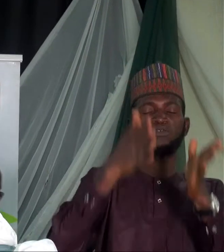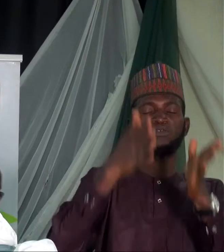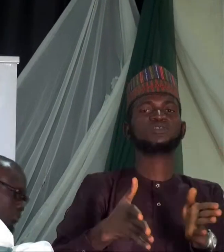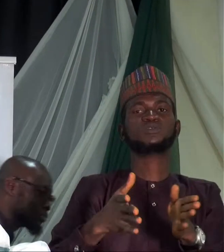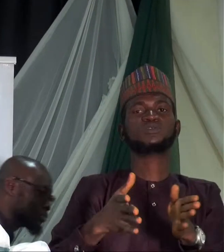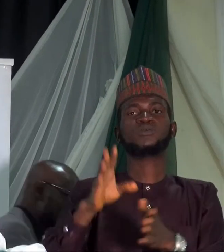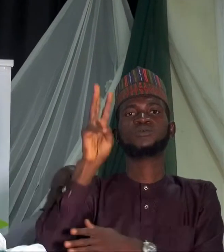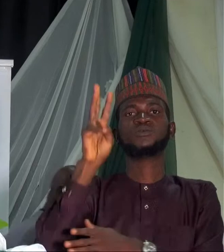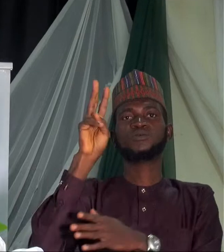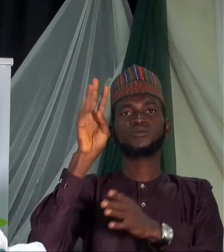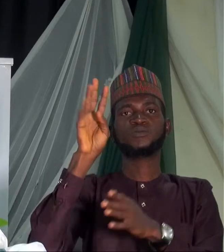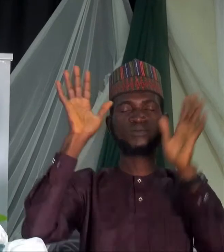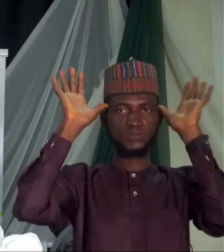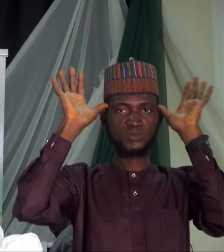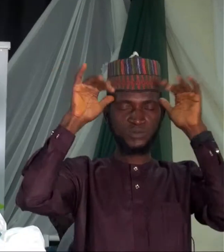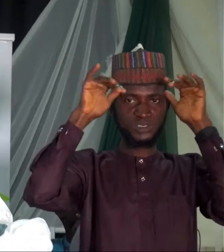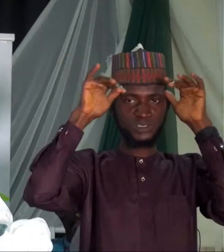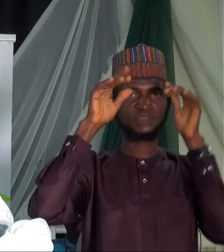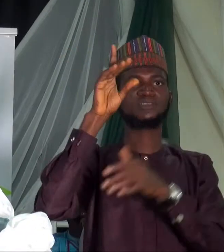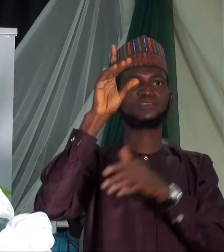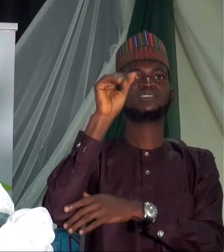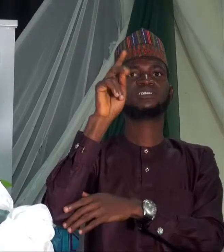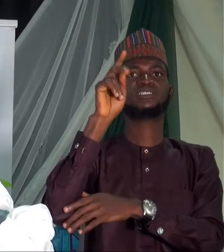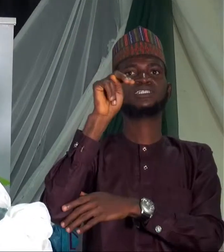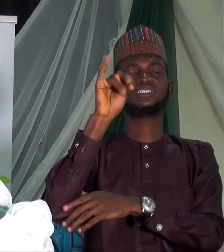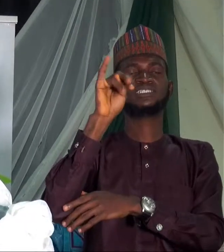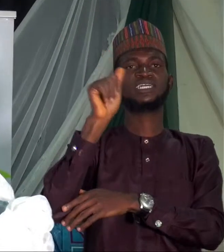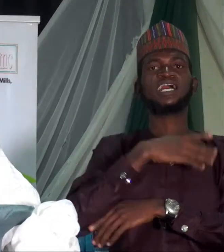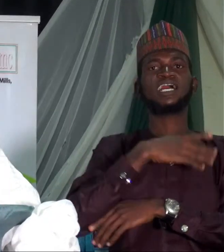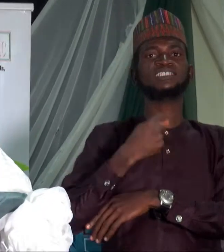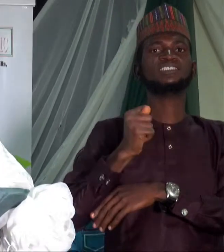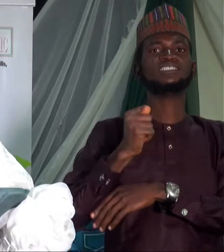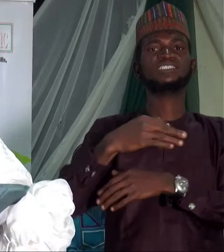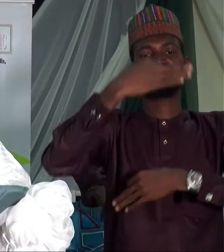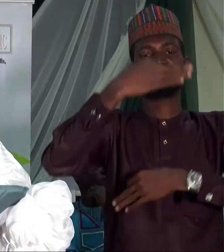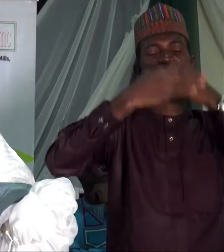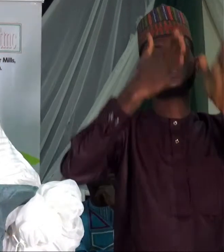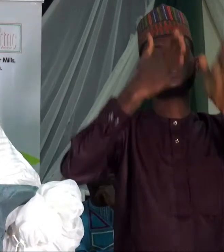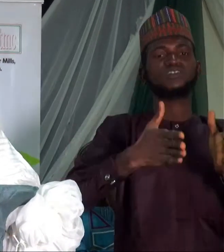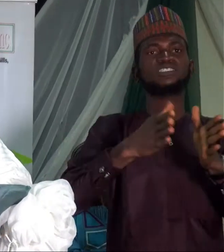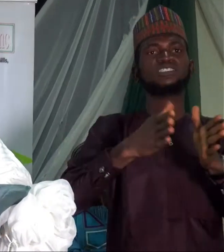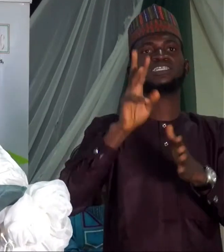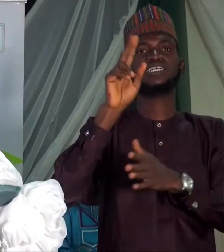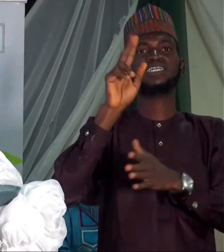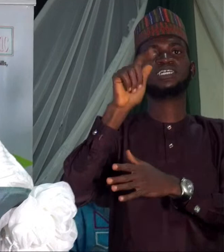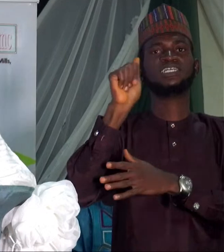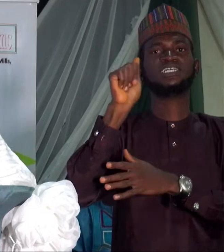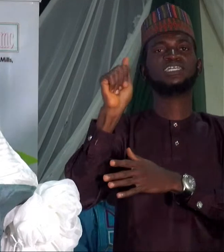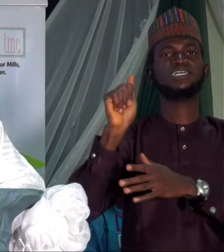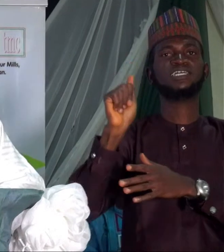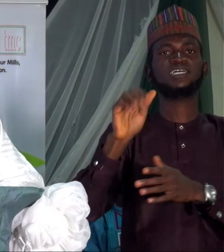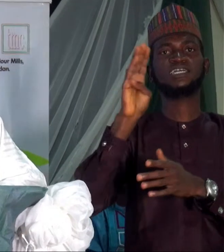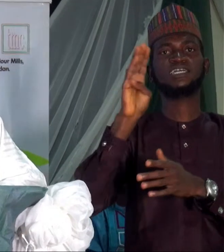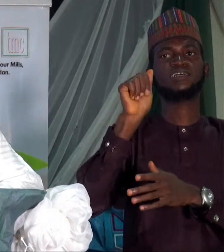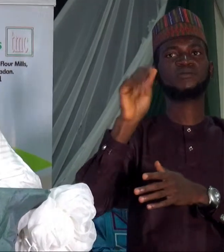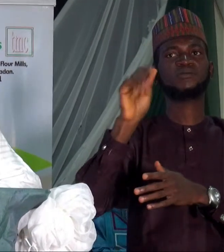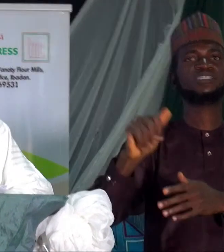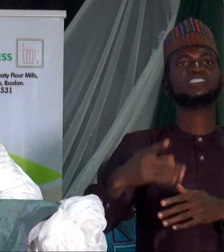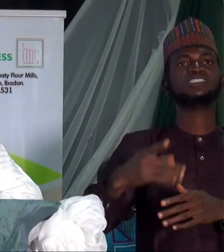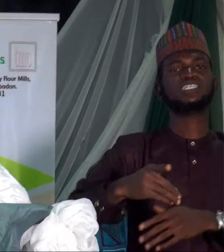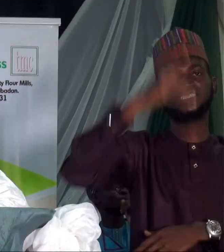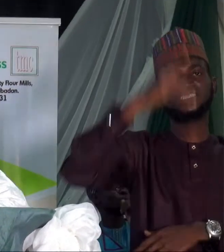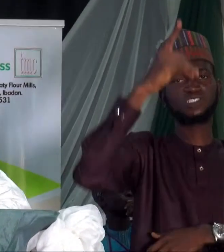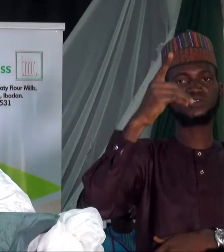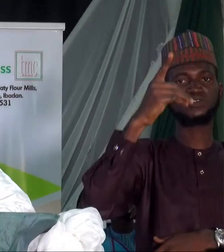retired Justice, Mr. Emi Abbas. Distinguished senators, special guest of